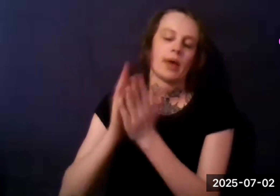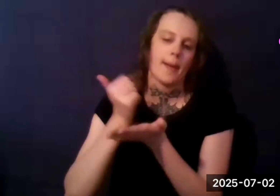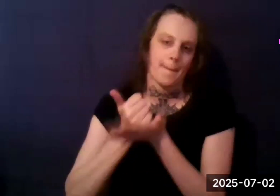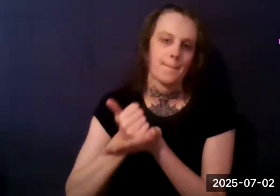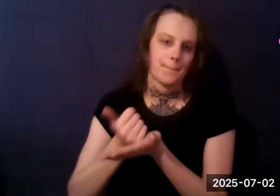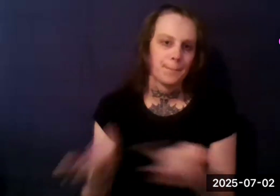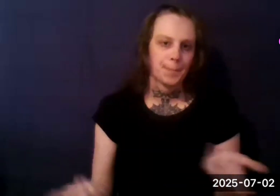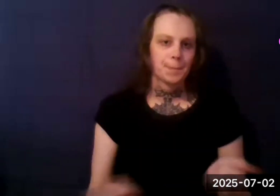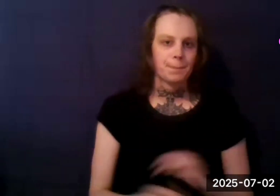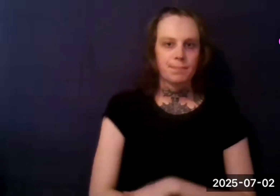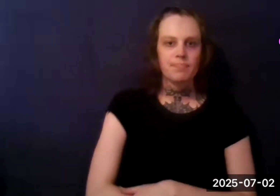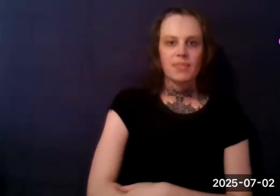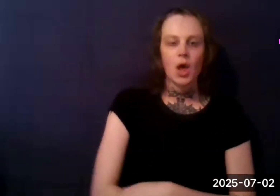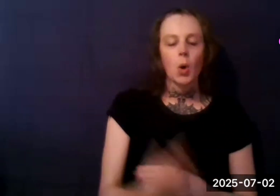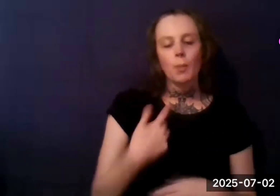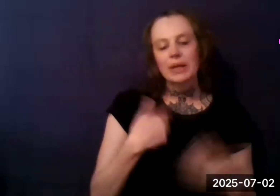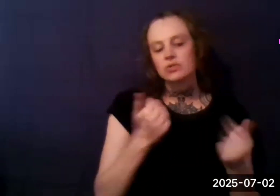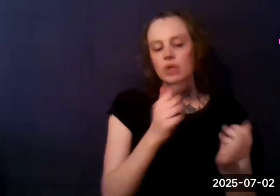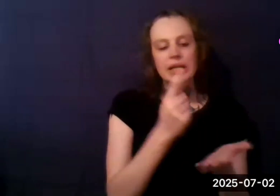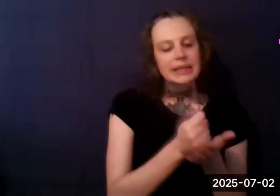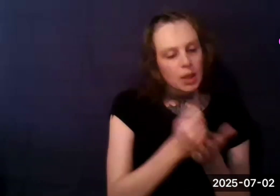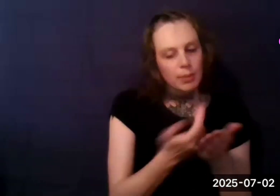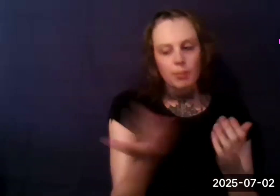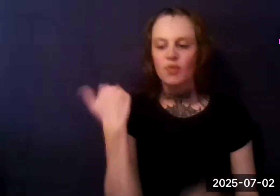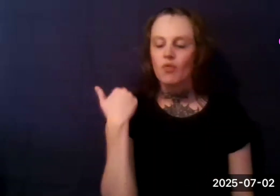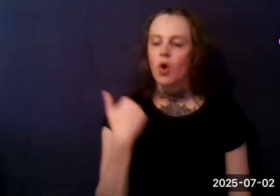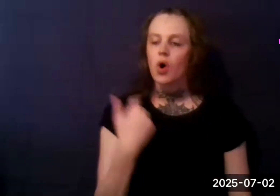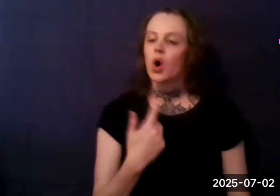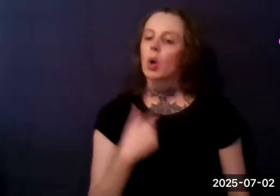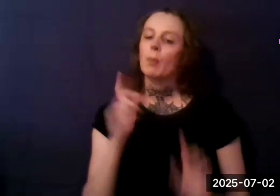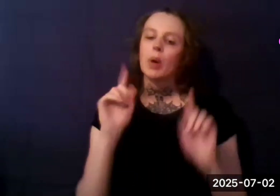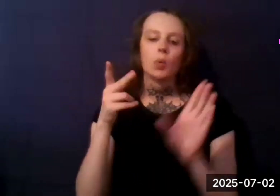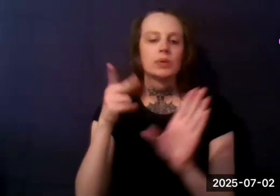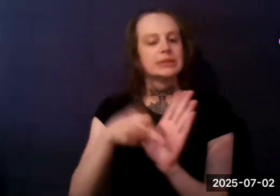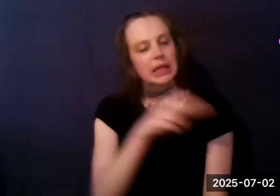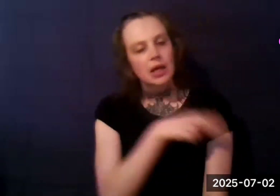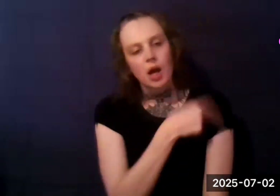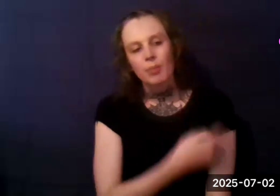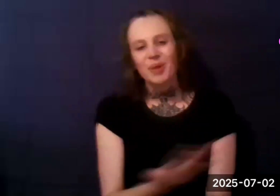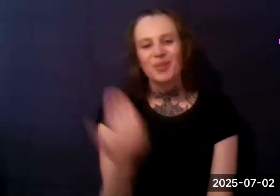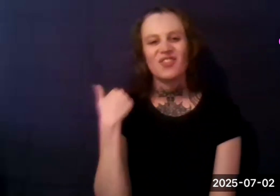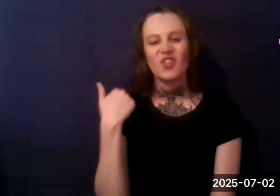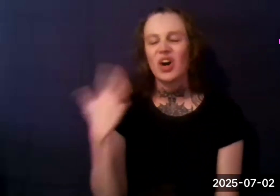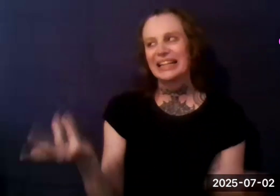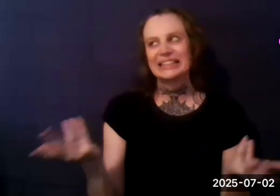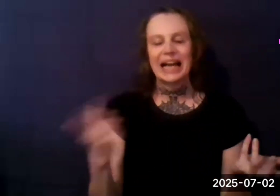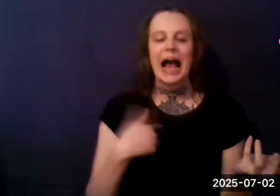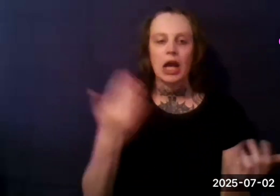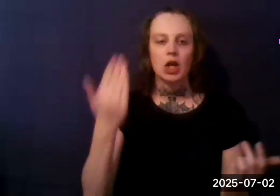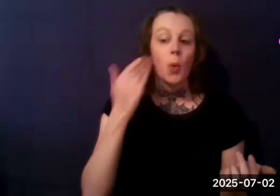the rigmarole that had led me to another psych ward before. And like I knew I wasn't capable of asking for that help at that point in my